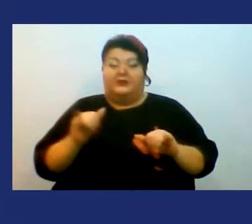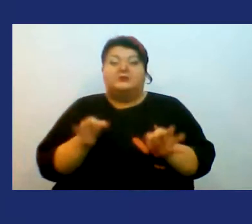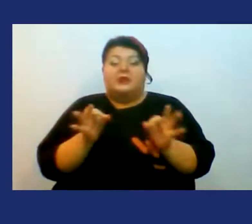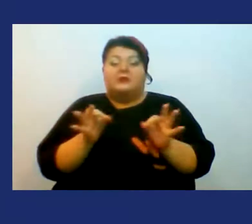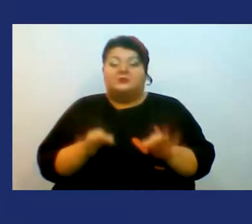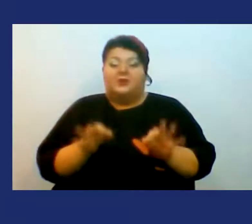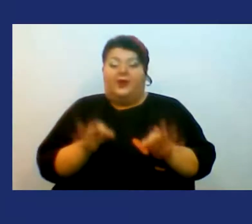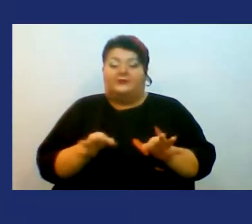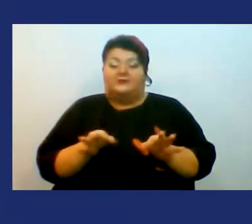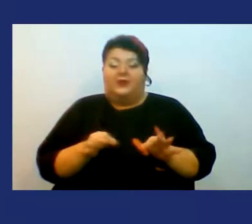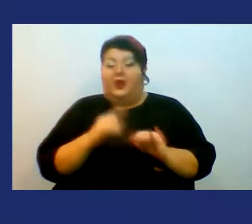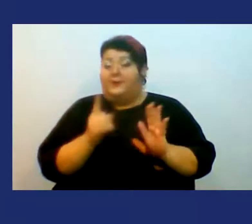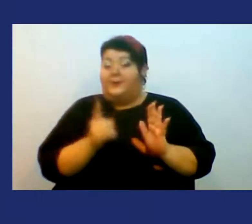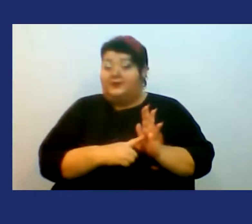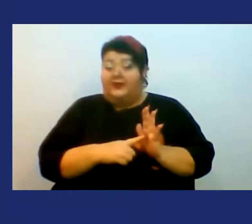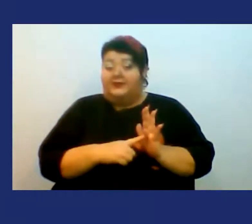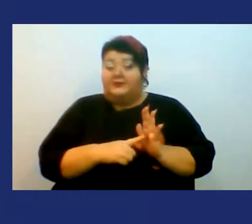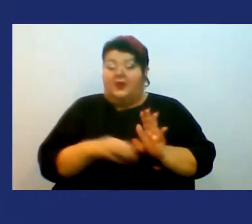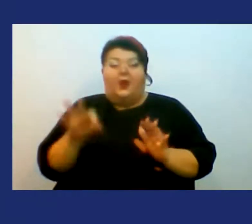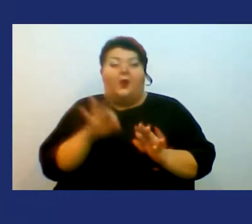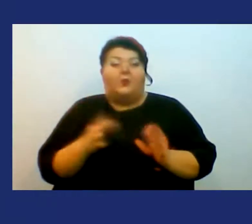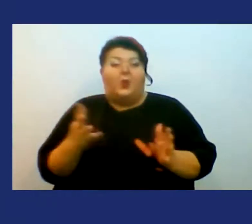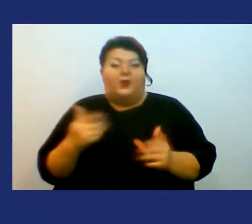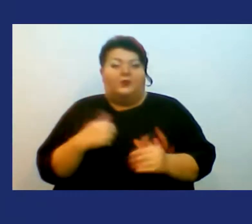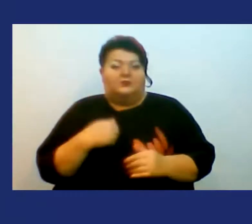interesting webinar. And it's true that the